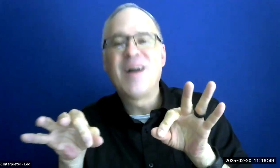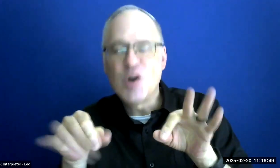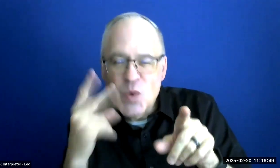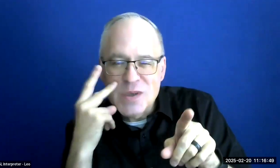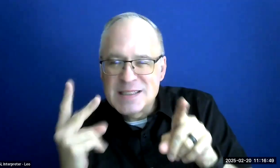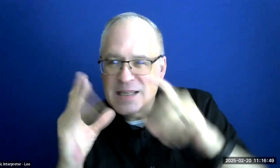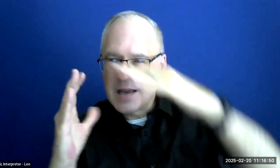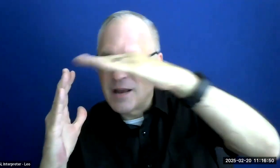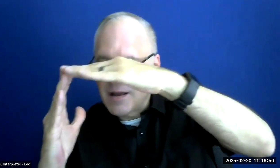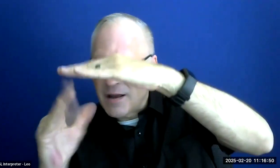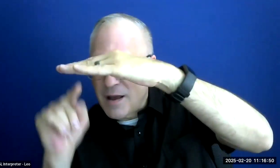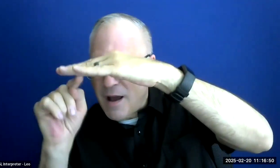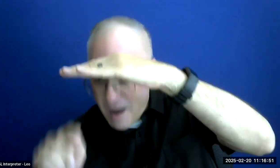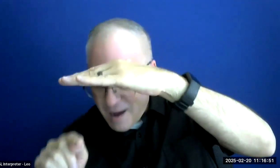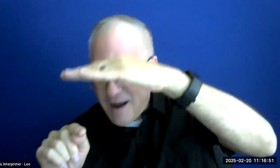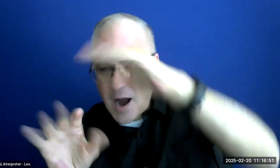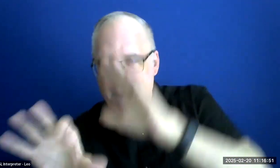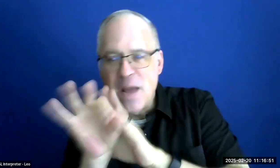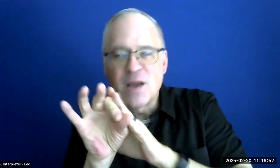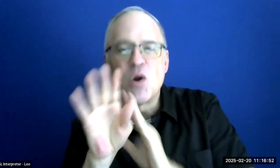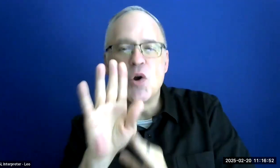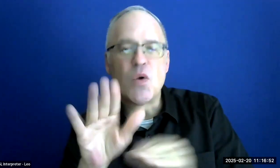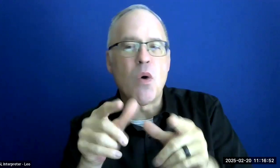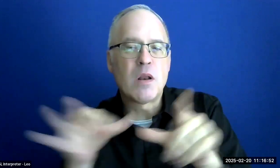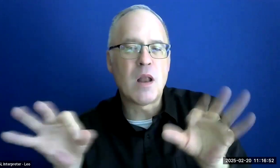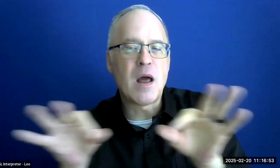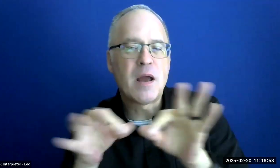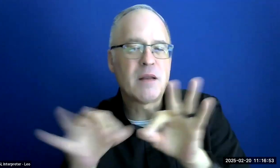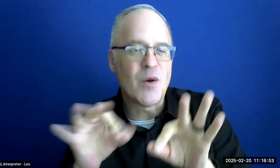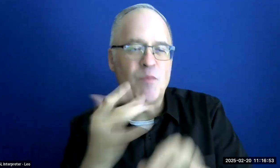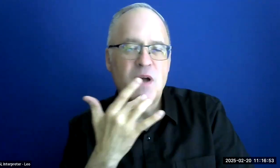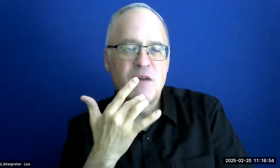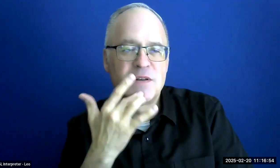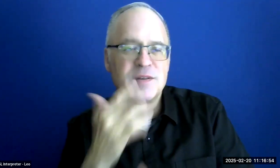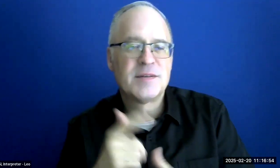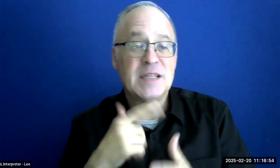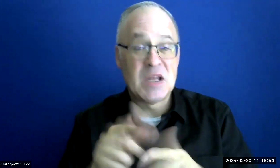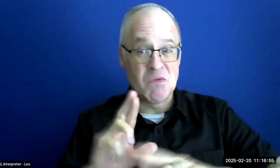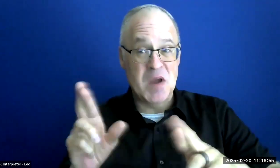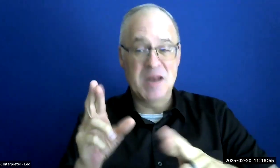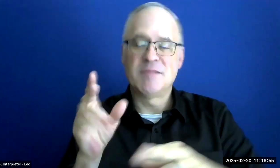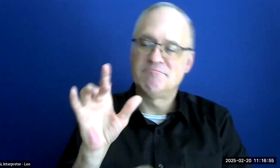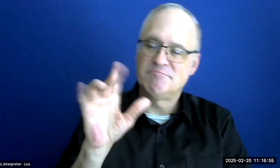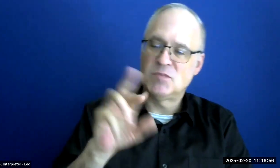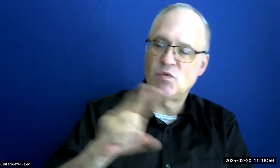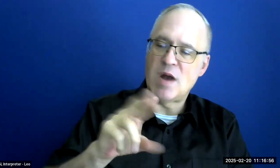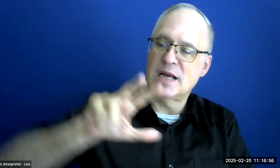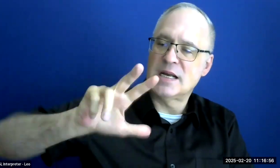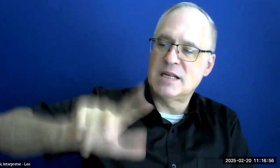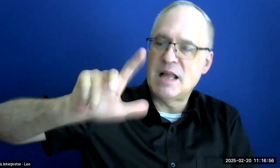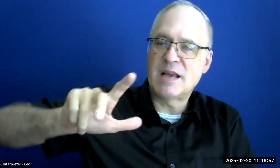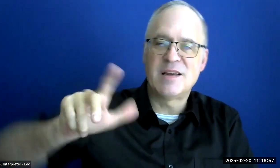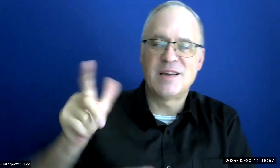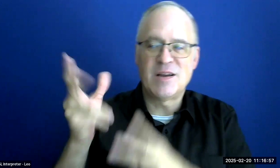in the sidebar on the right. And when you're ready, there are 2 ways to complete the download. You can right-click the Download, Share, and